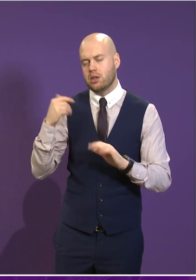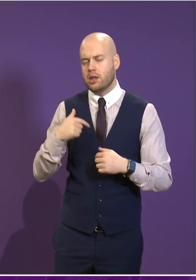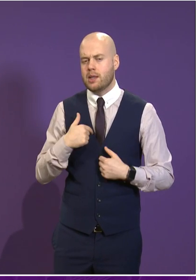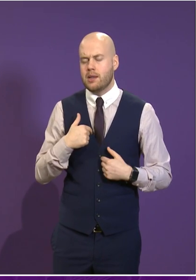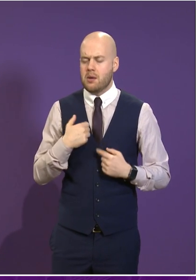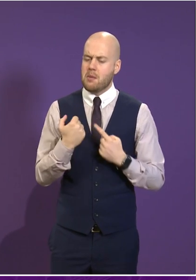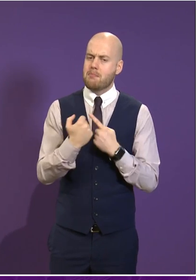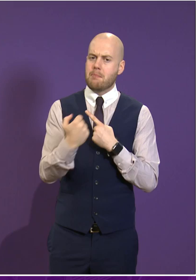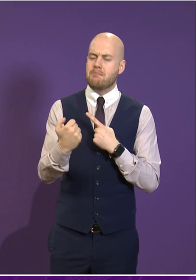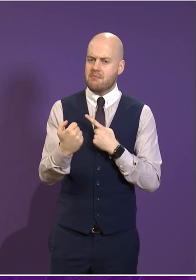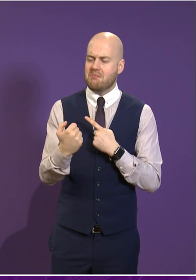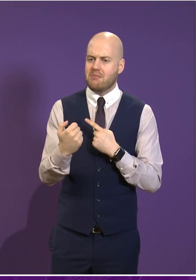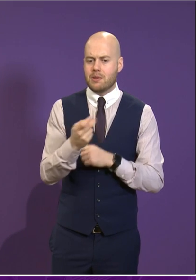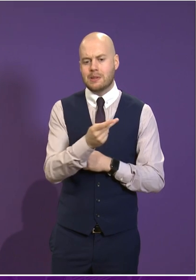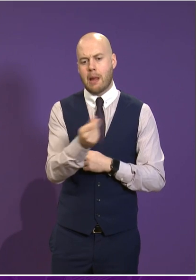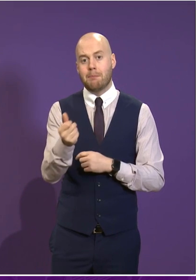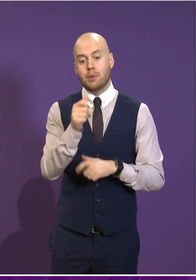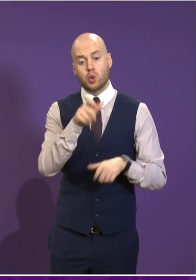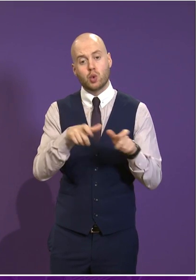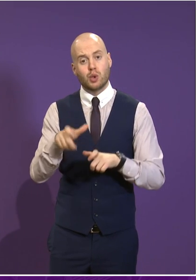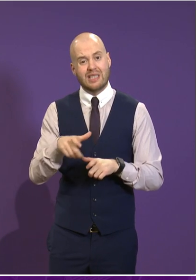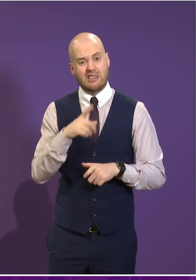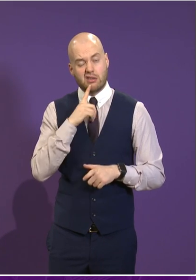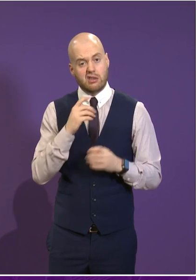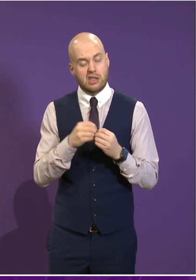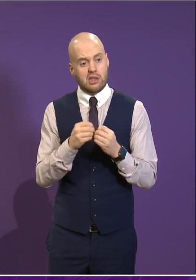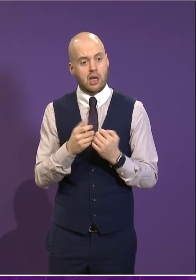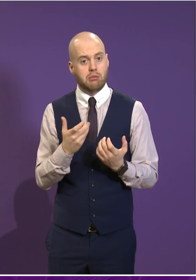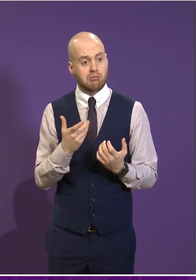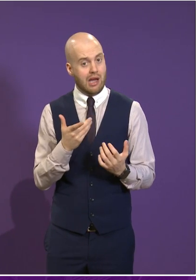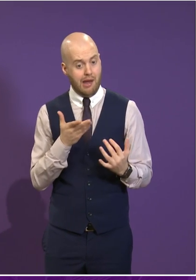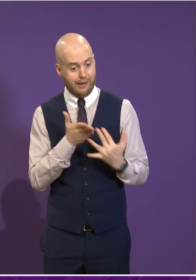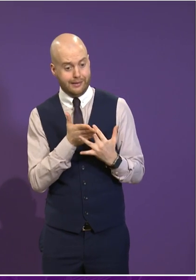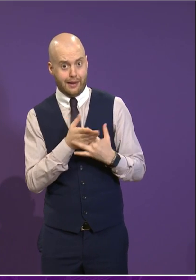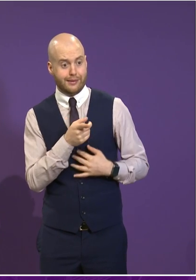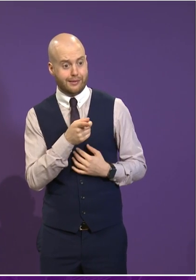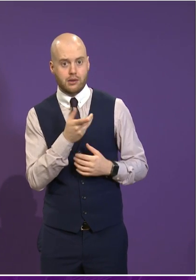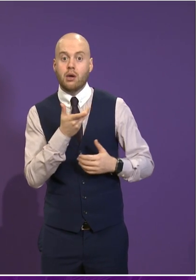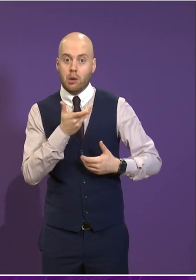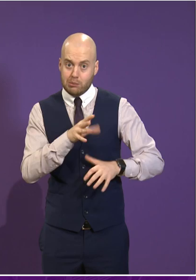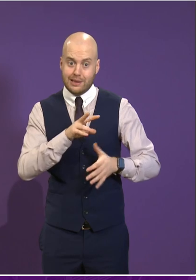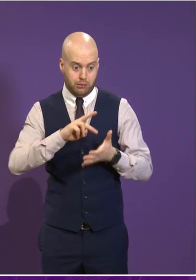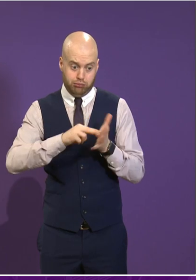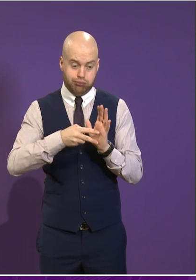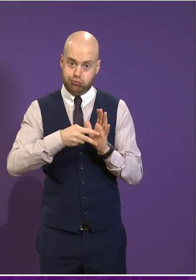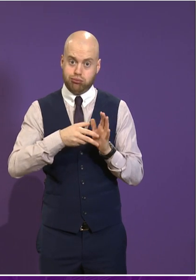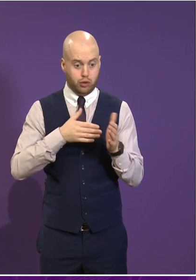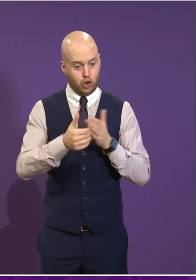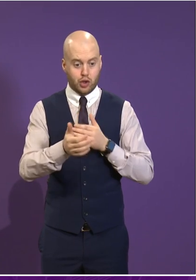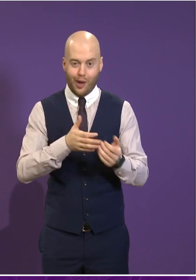made by several students that even when access was arranged to the academic part of the course,